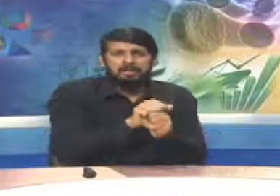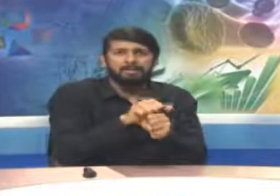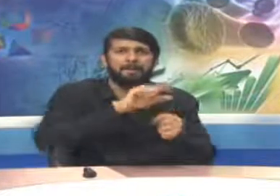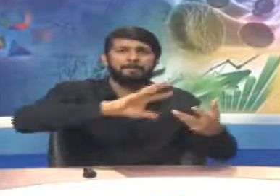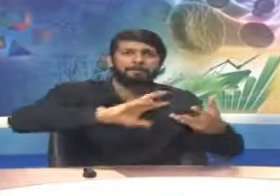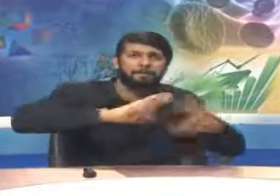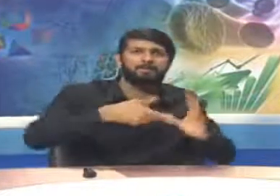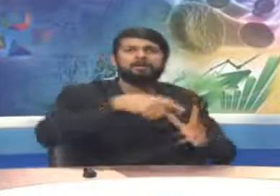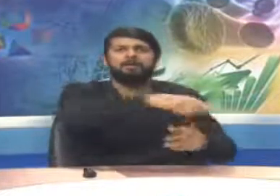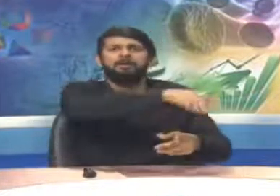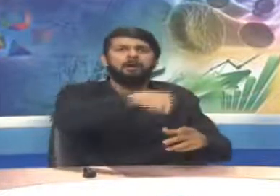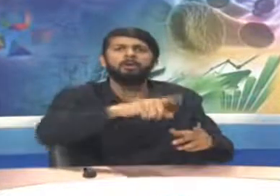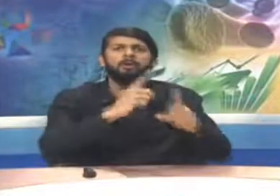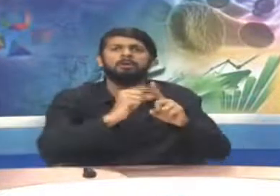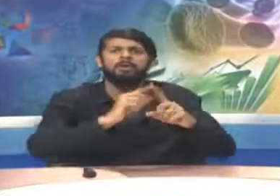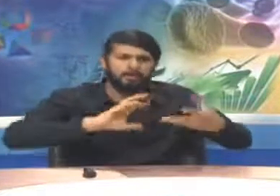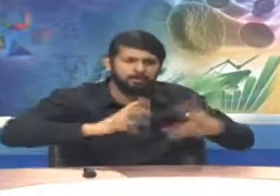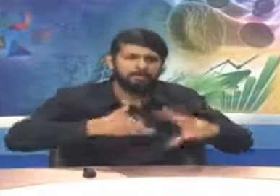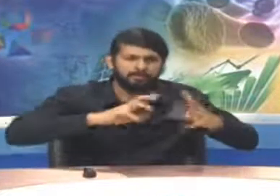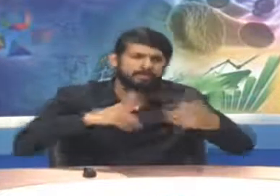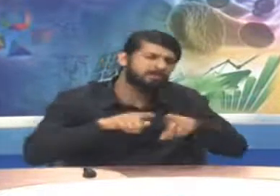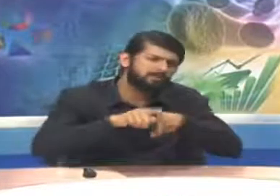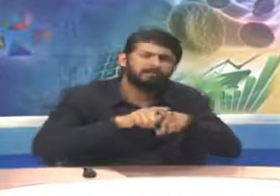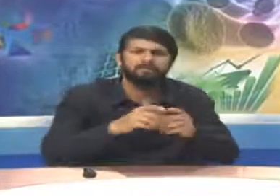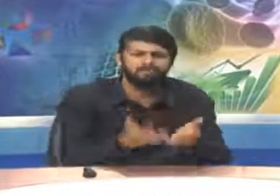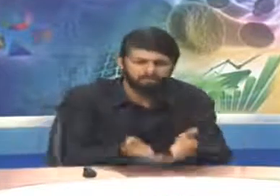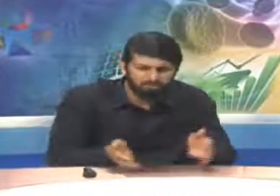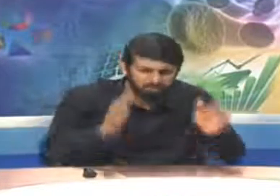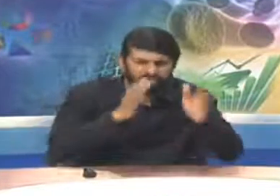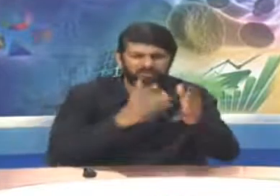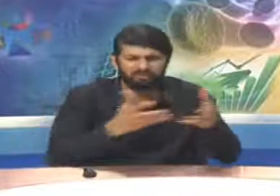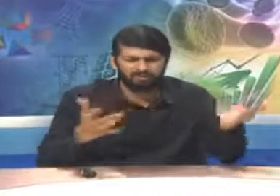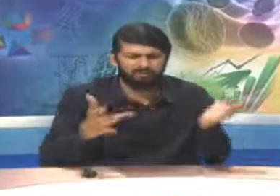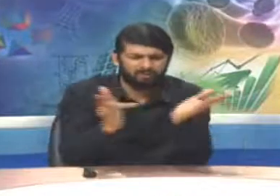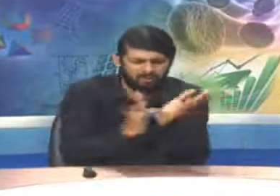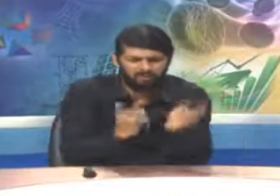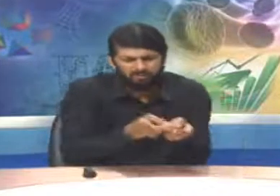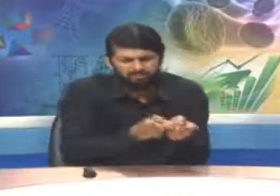and what he gets in the form of wages.